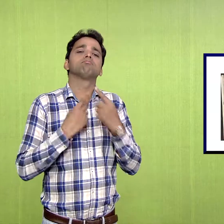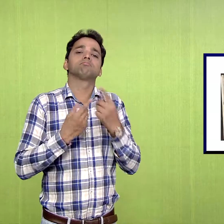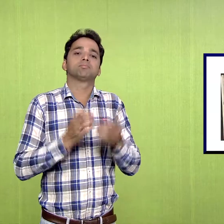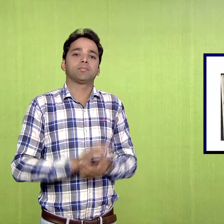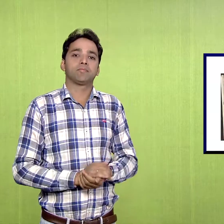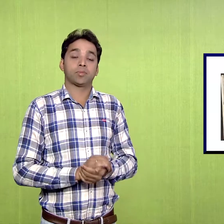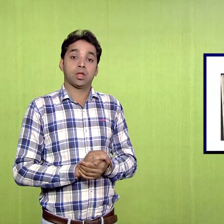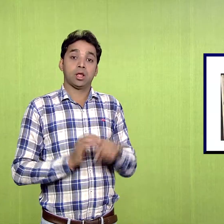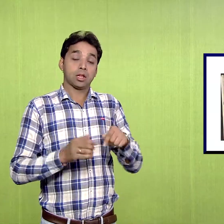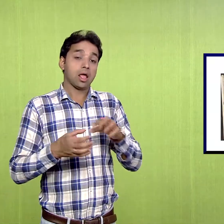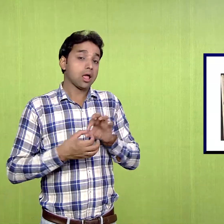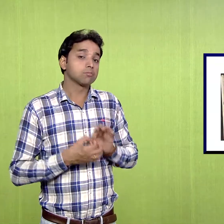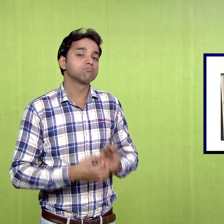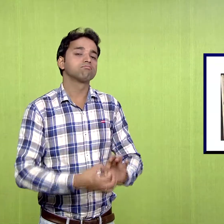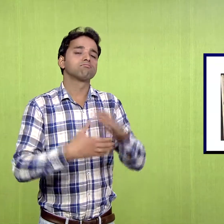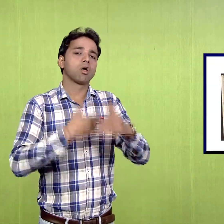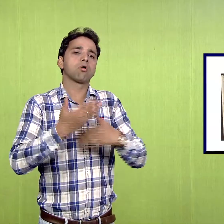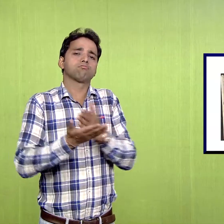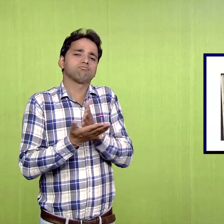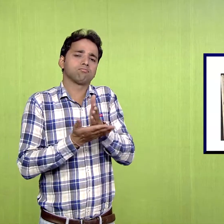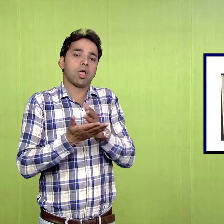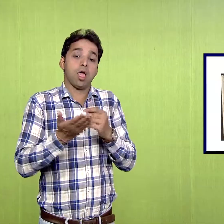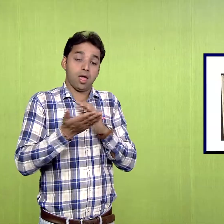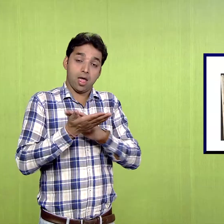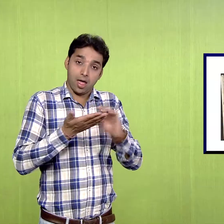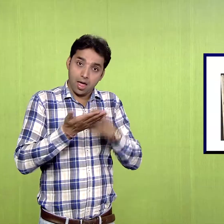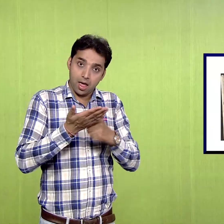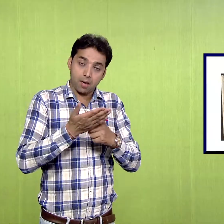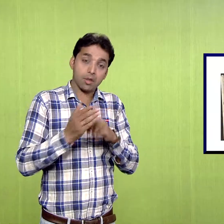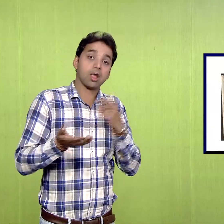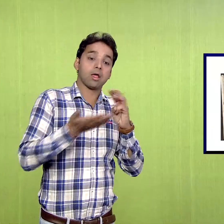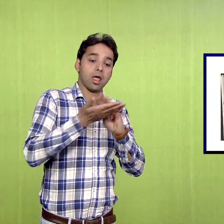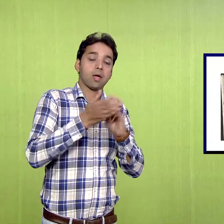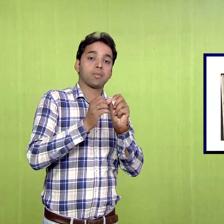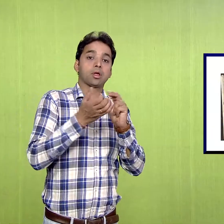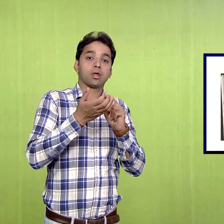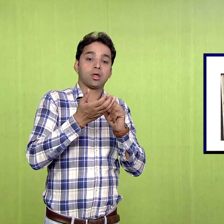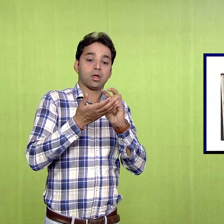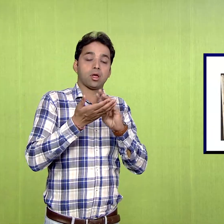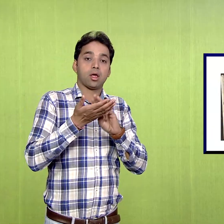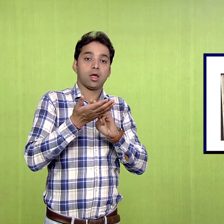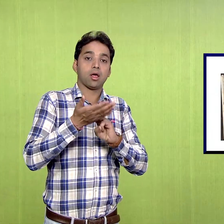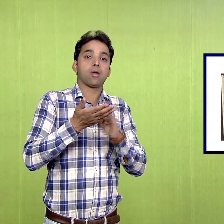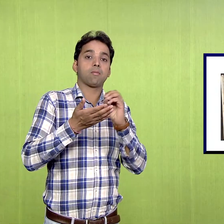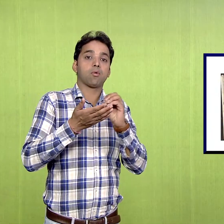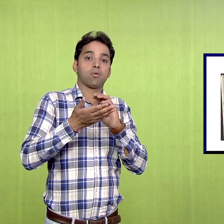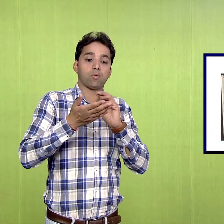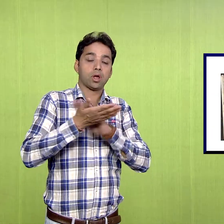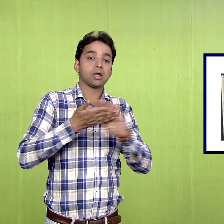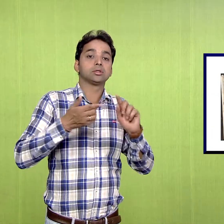The excavations at Harappa and Mohenjo-daro and several other